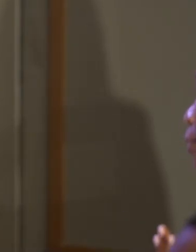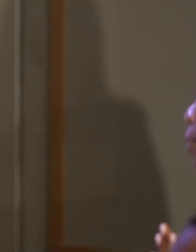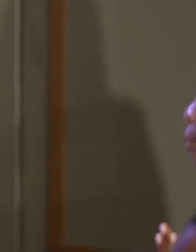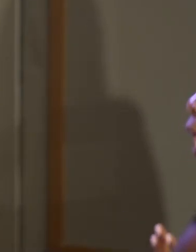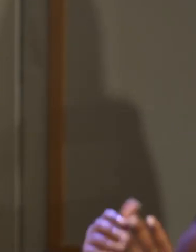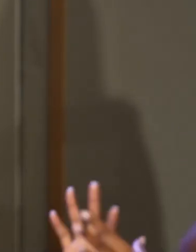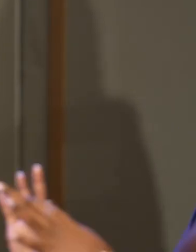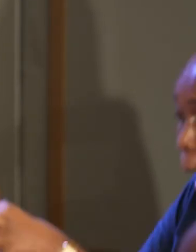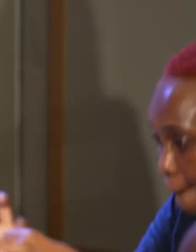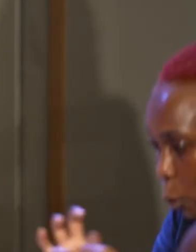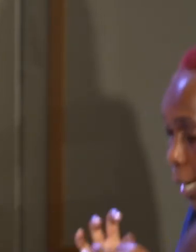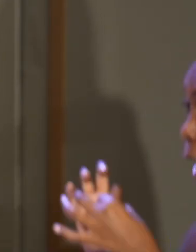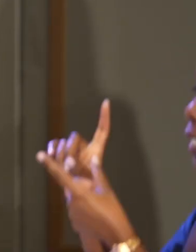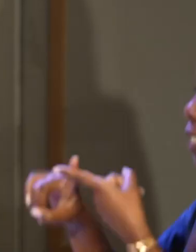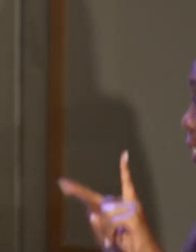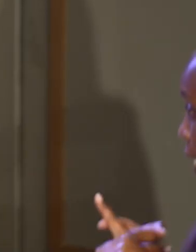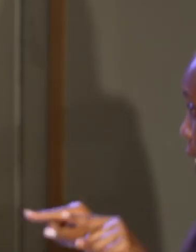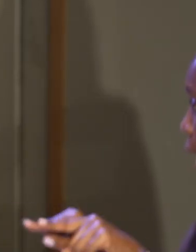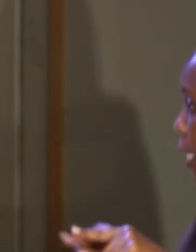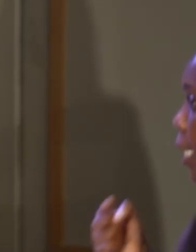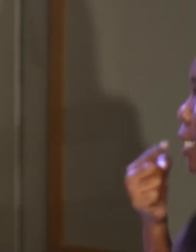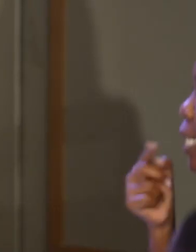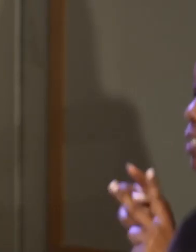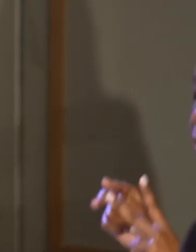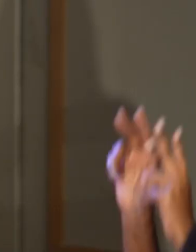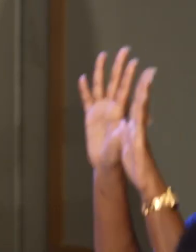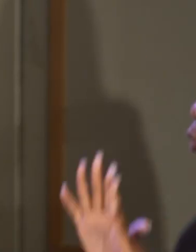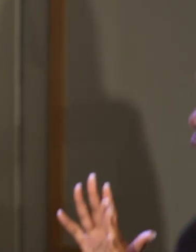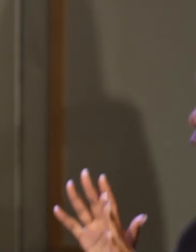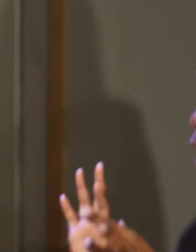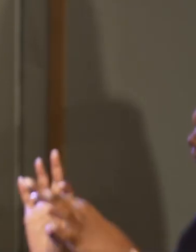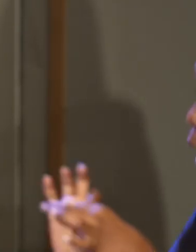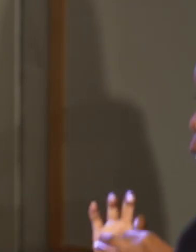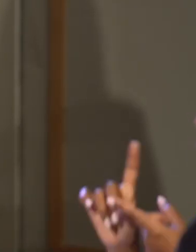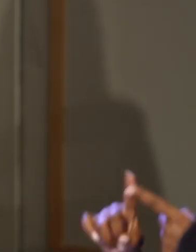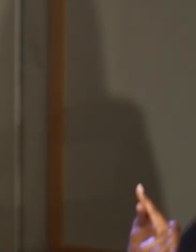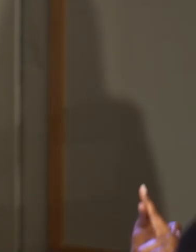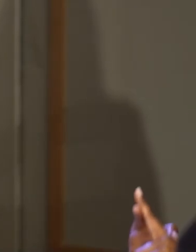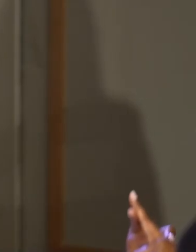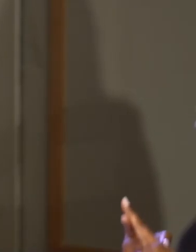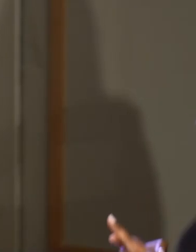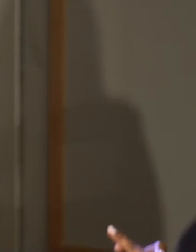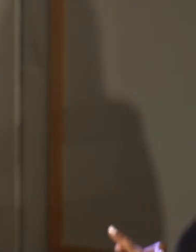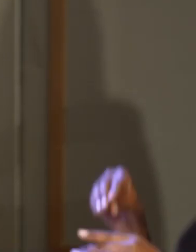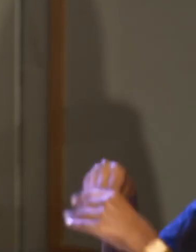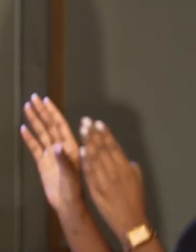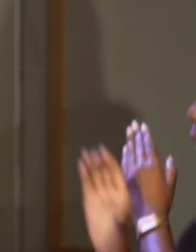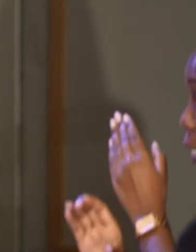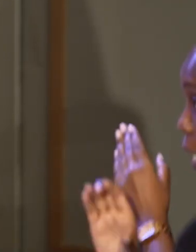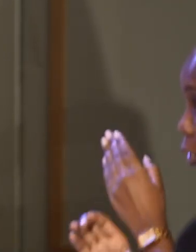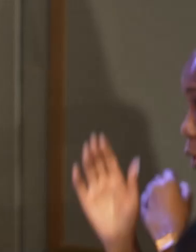Harmonized standards were mentioned. I think it's very important for harmonized standards across the countries to